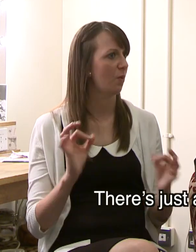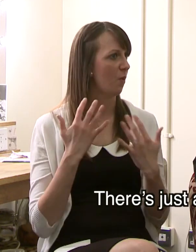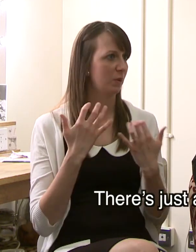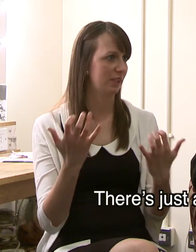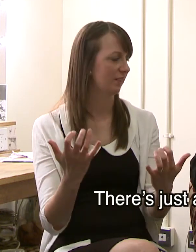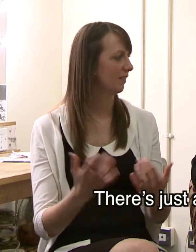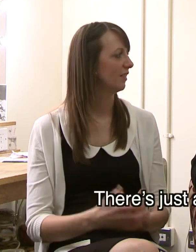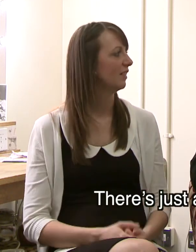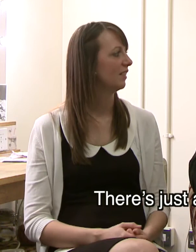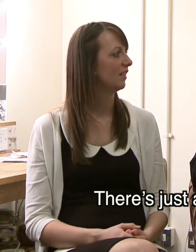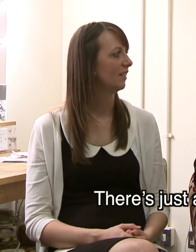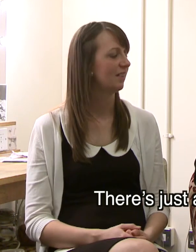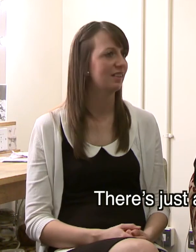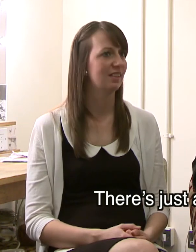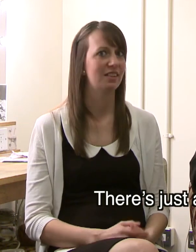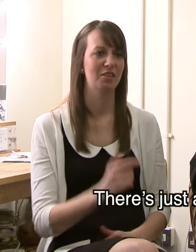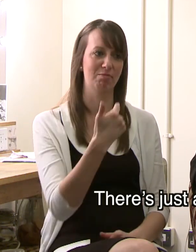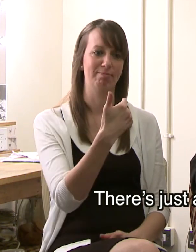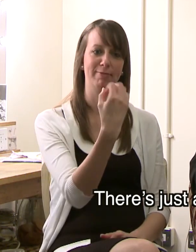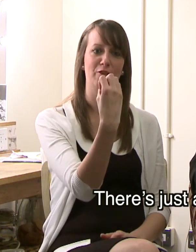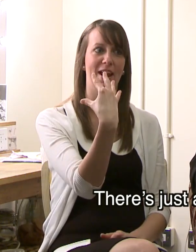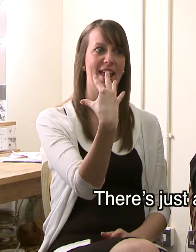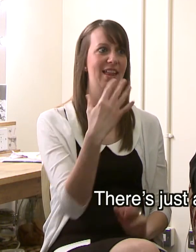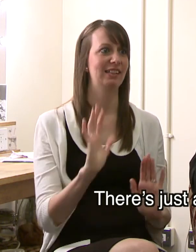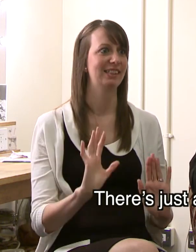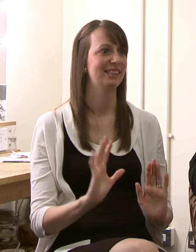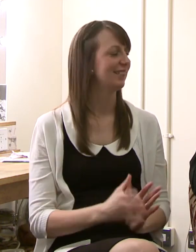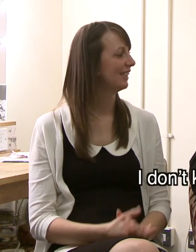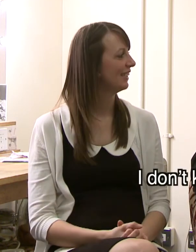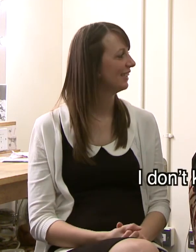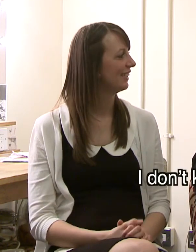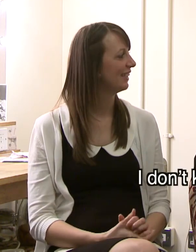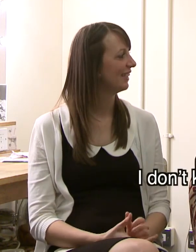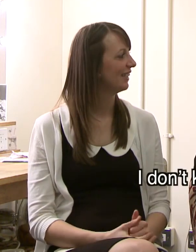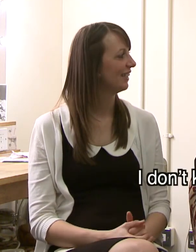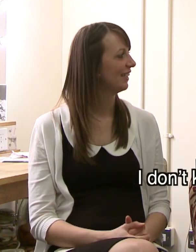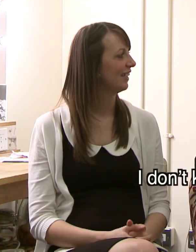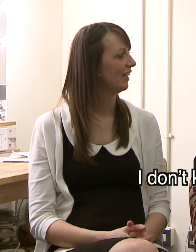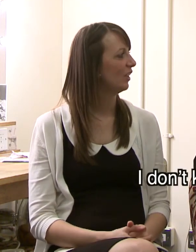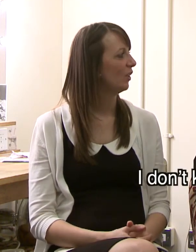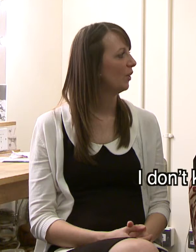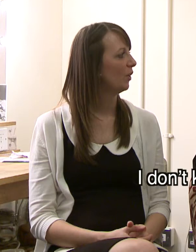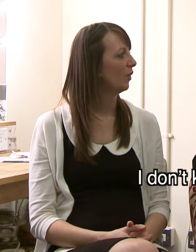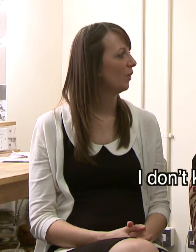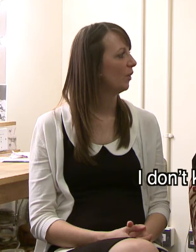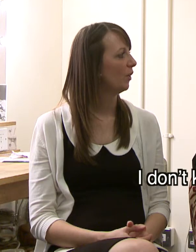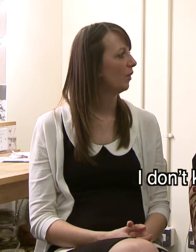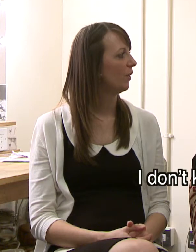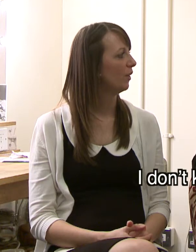There's a red light there. That's it. I don't know who can